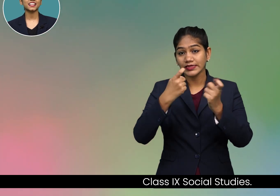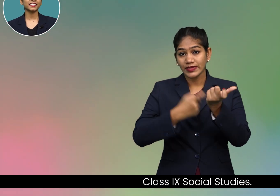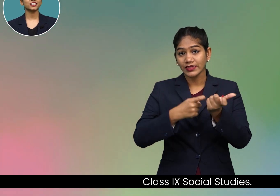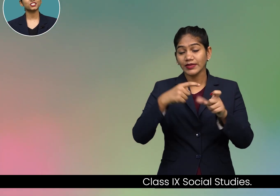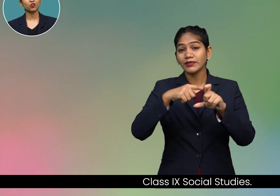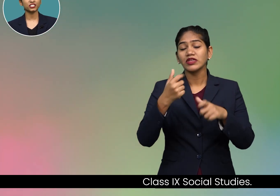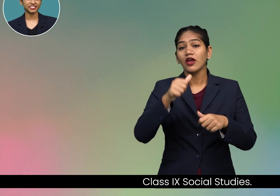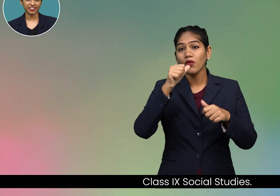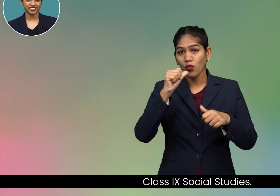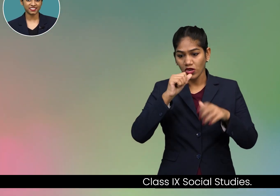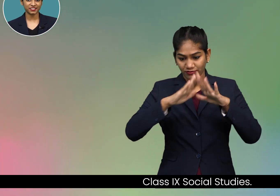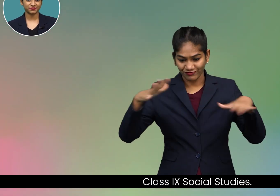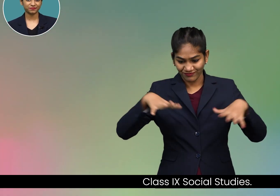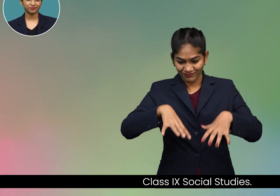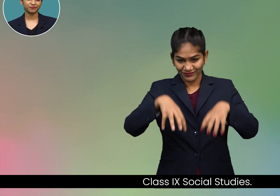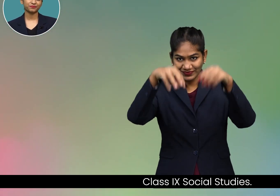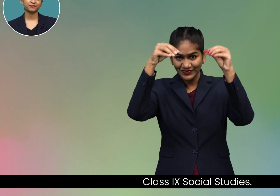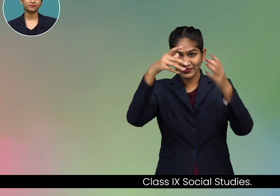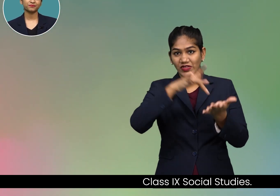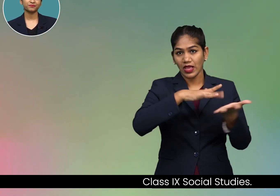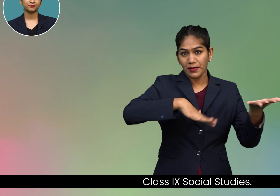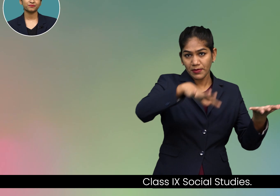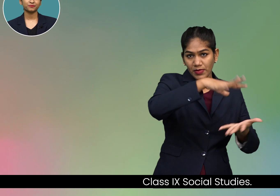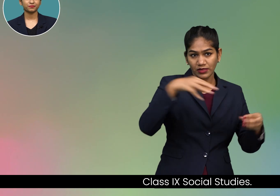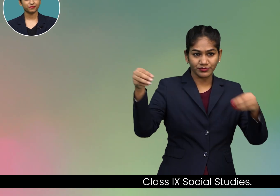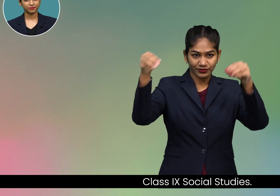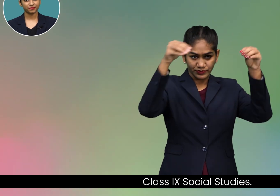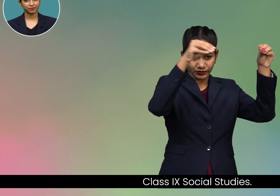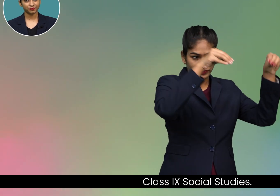Class 9th Social Studies.